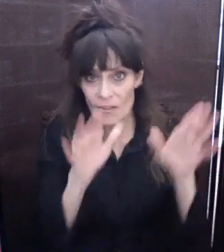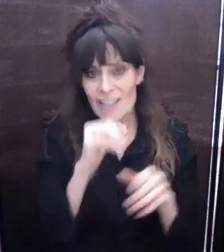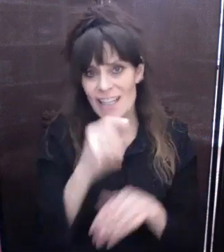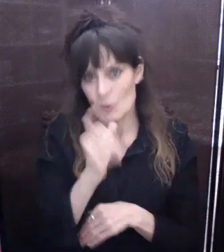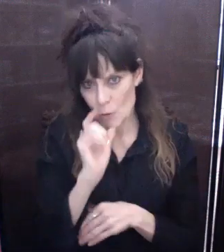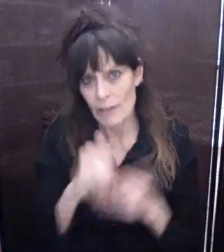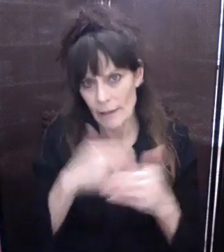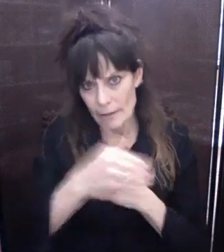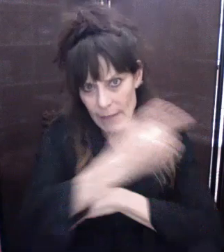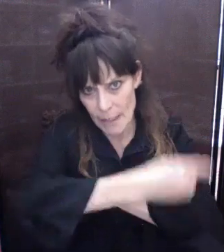day.